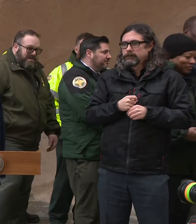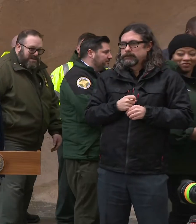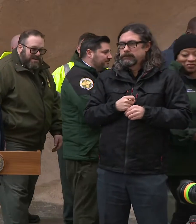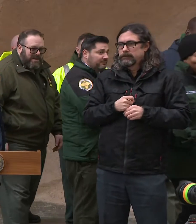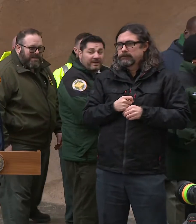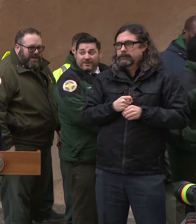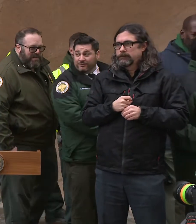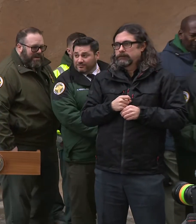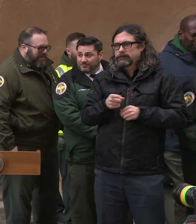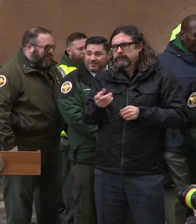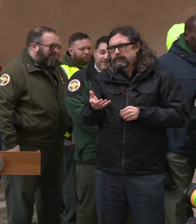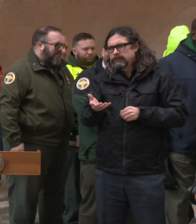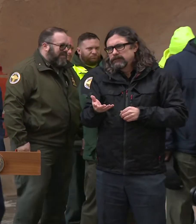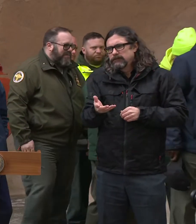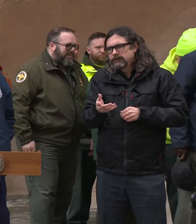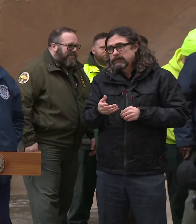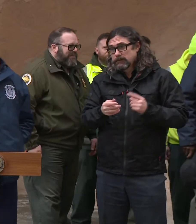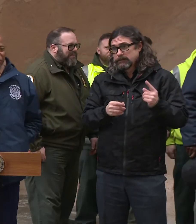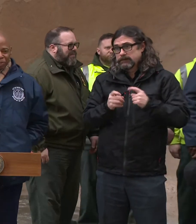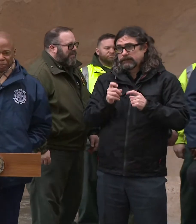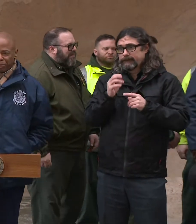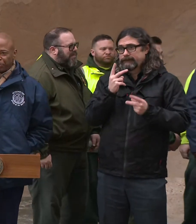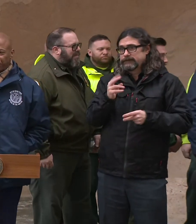Thank you guys. Thank you.